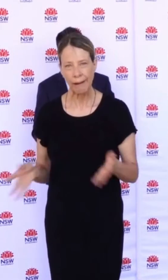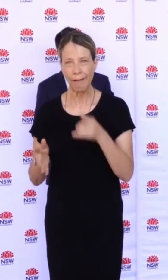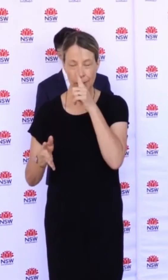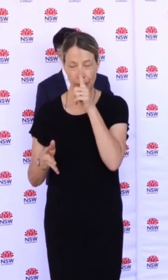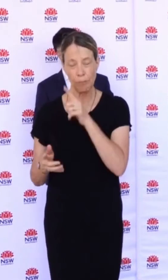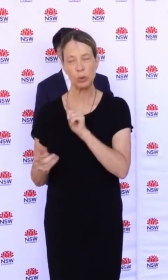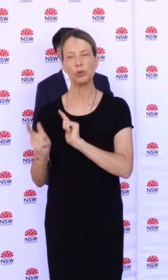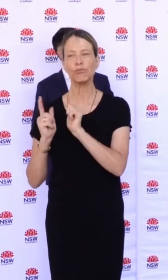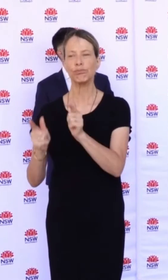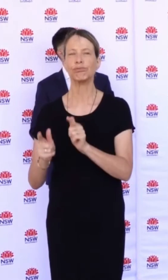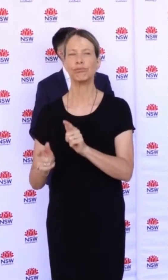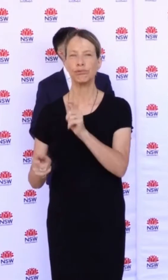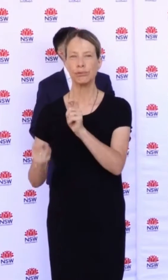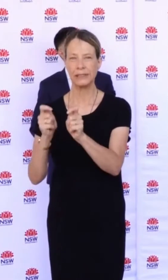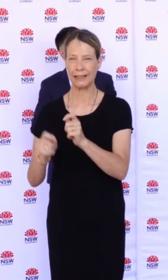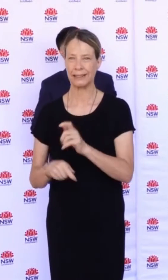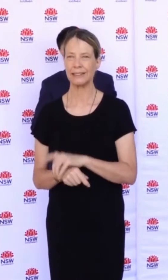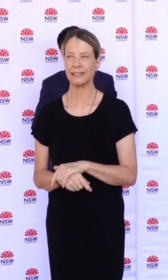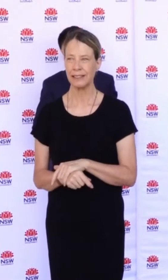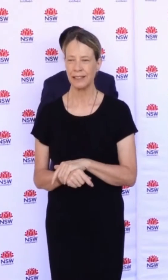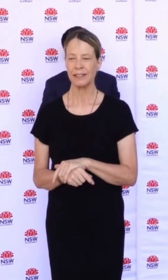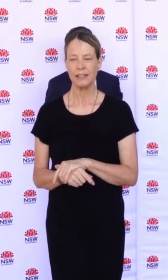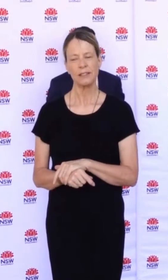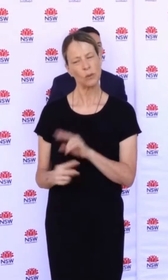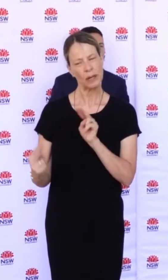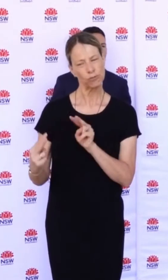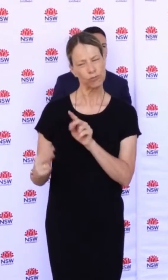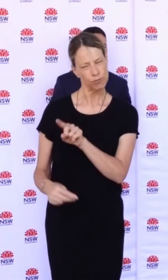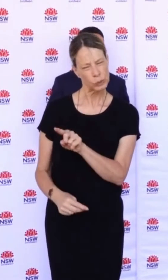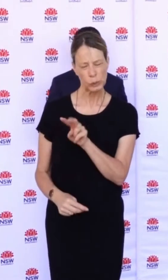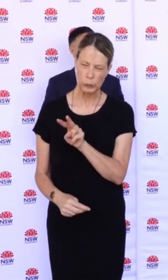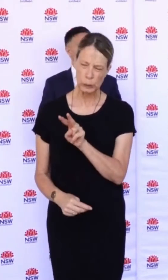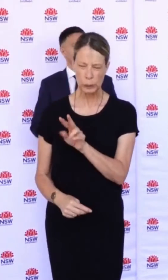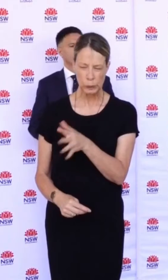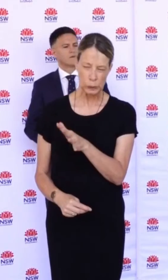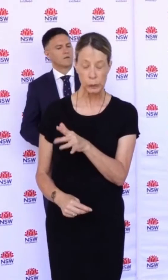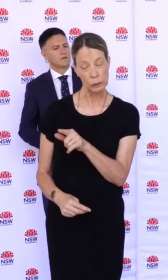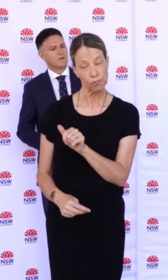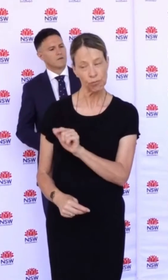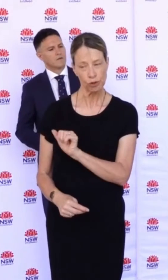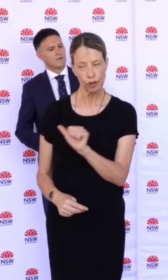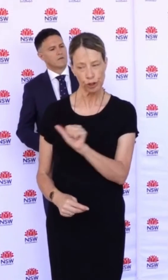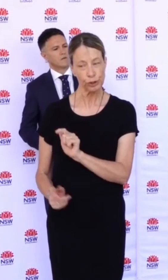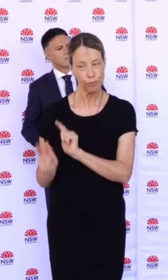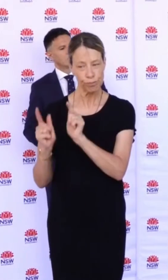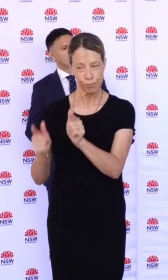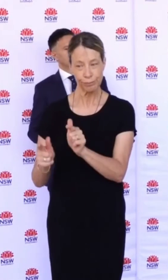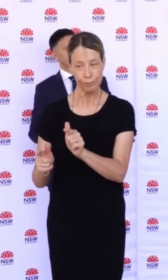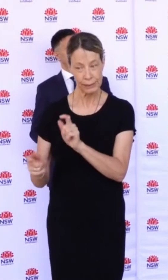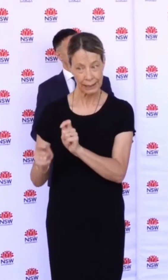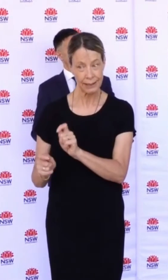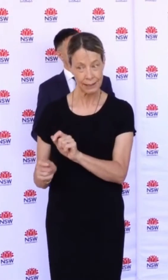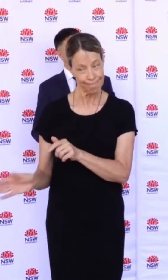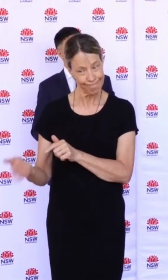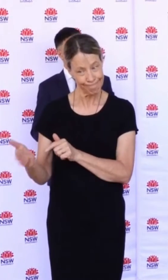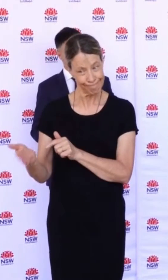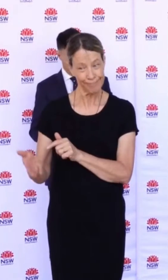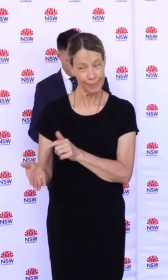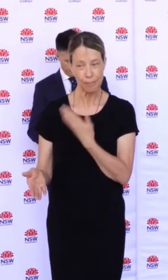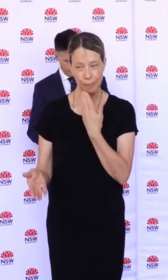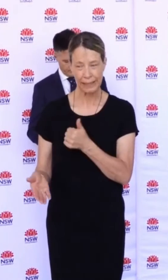as leaders in the community and seeing patients that they're aware to and encouraging people to be tested at the